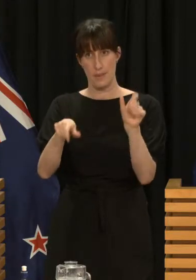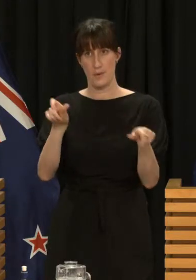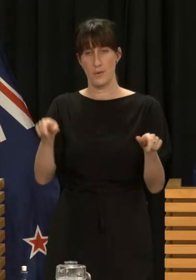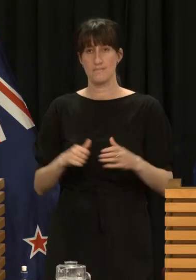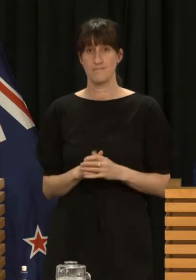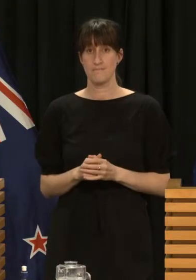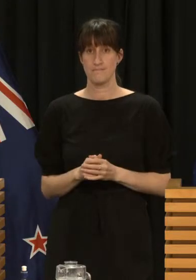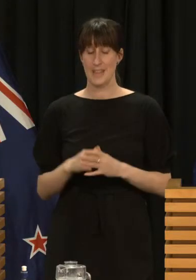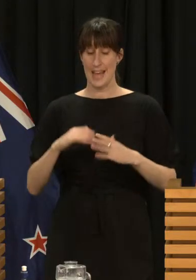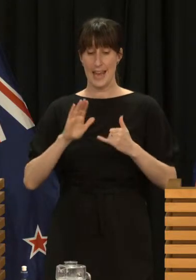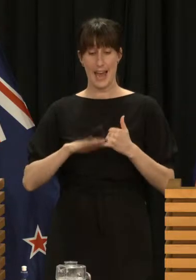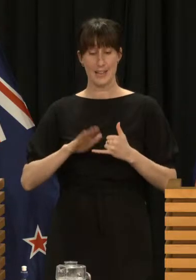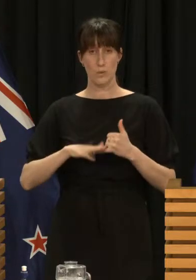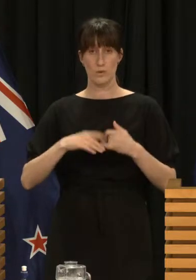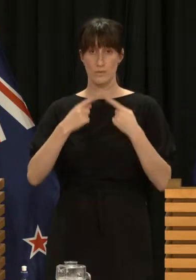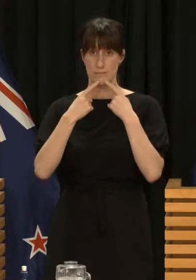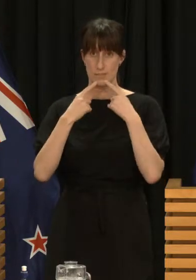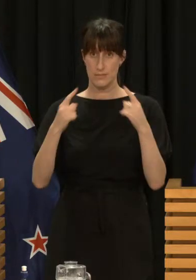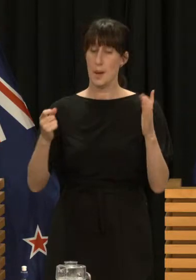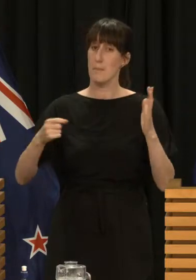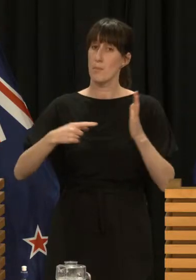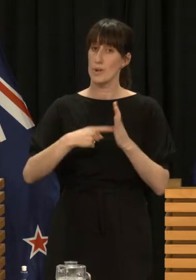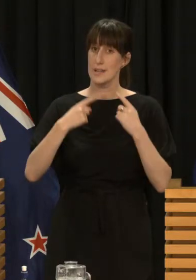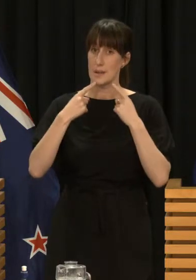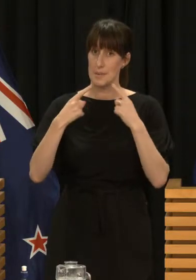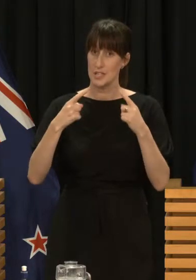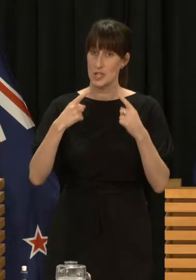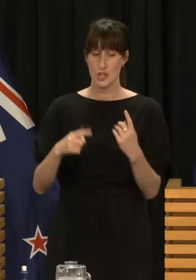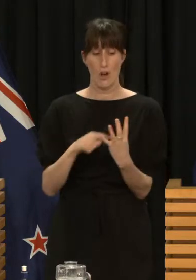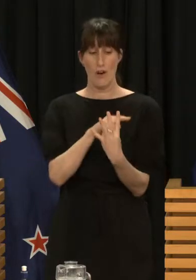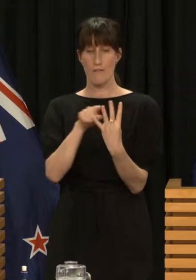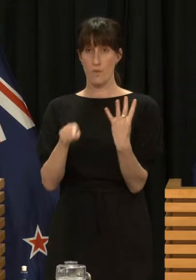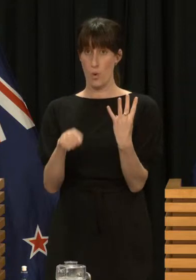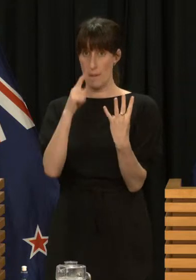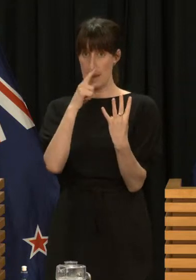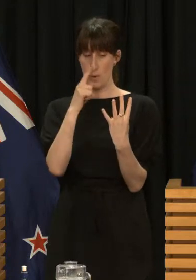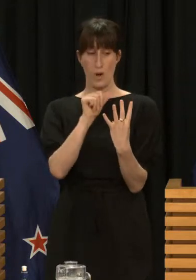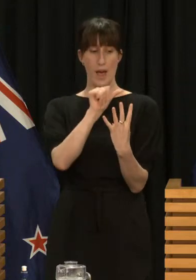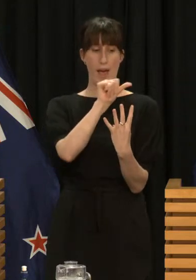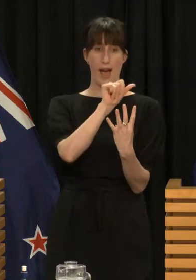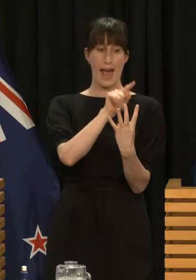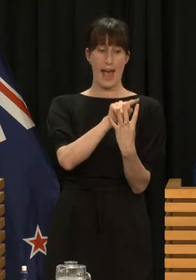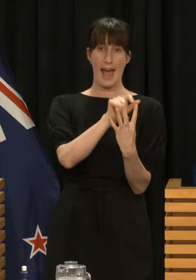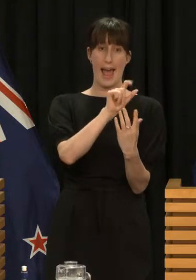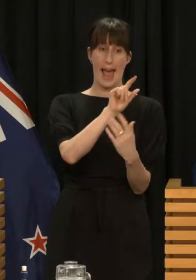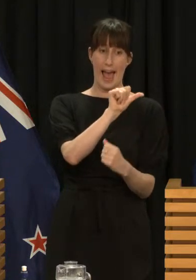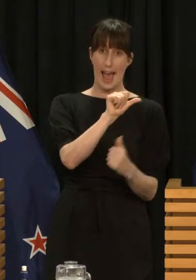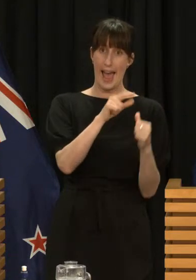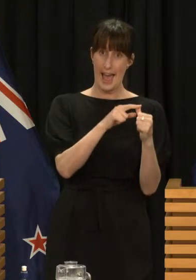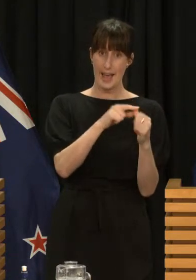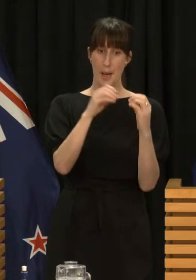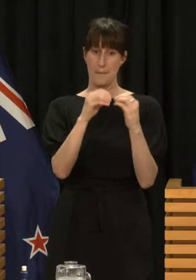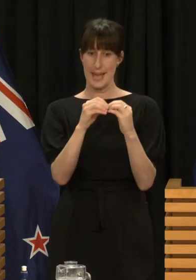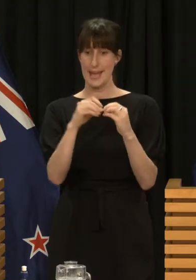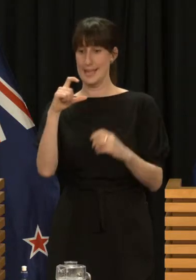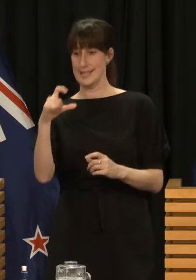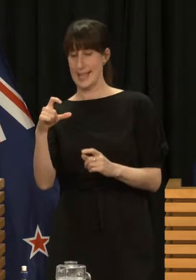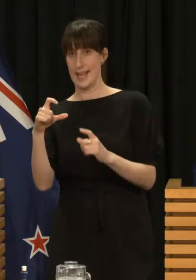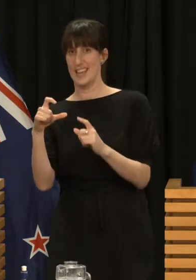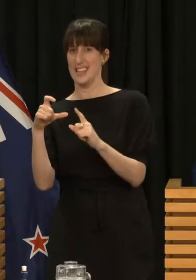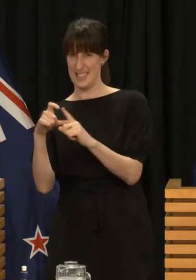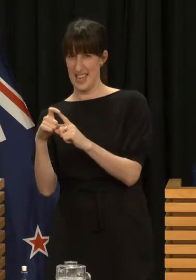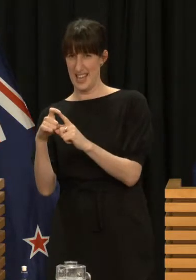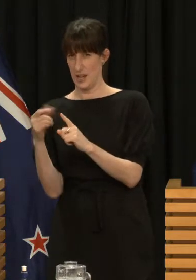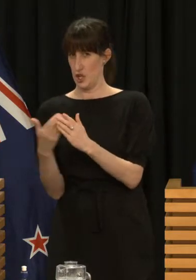important messages. The 4 cases that we've been talking about, cases A, B, C, and now D,